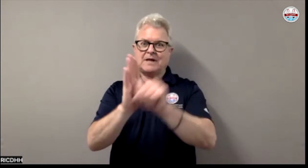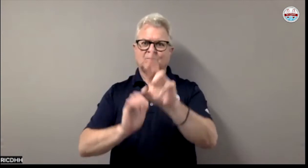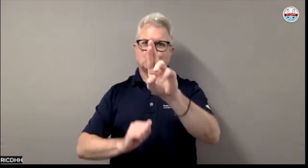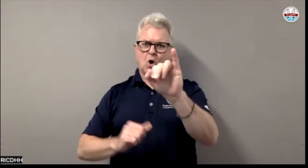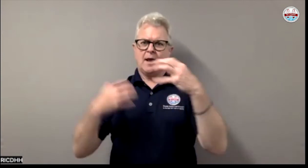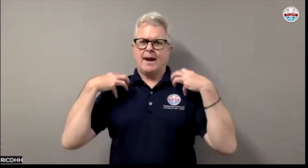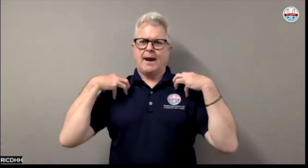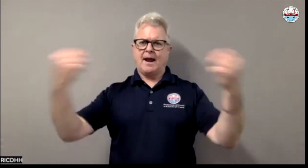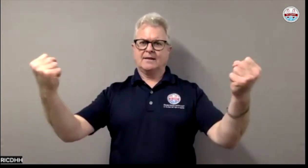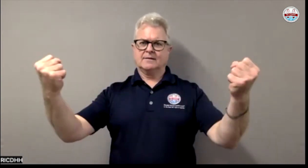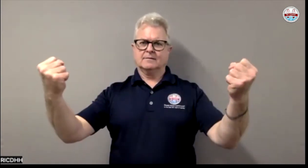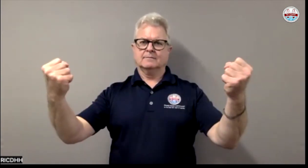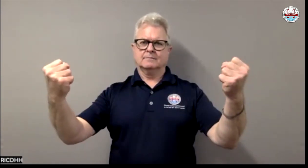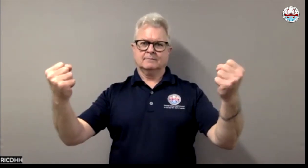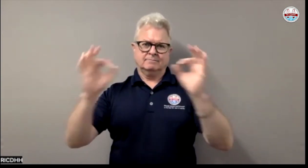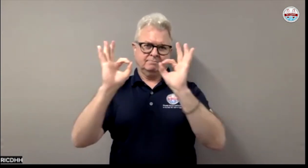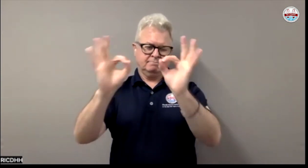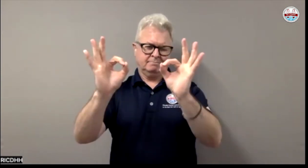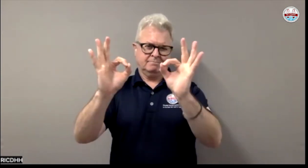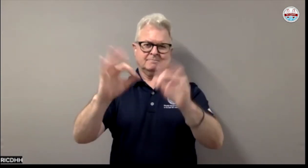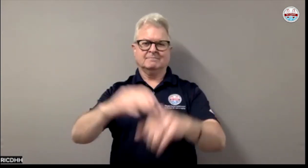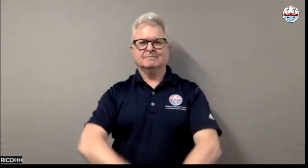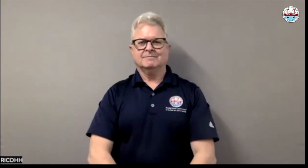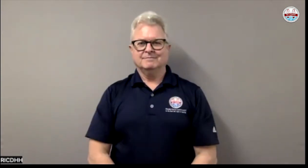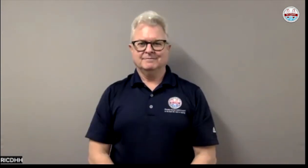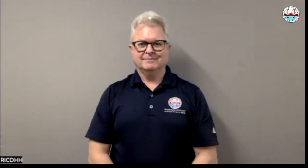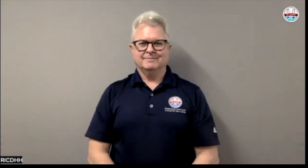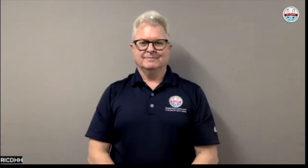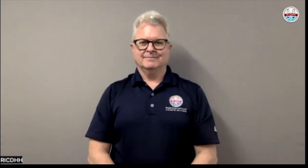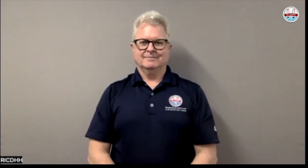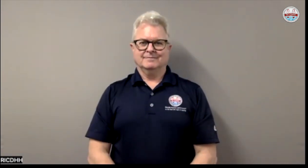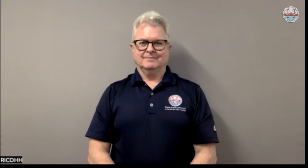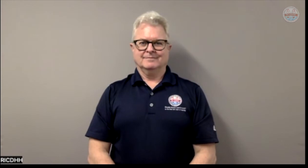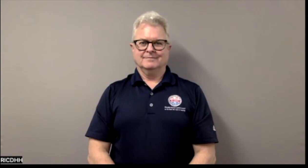Thank you, and help keep the state of Rhode Island safe and healthy.